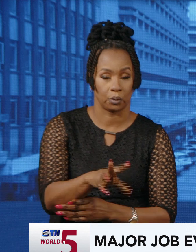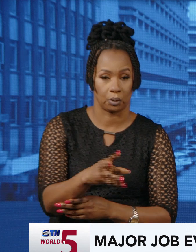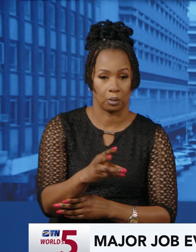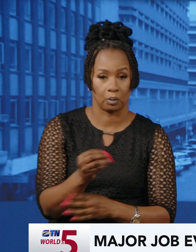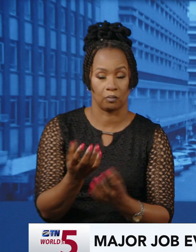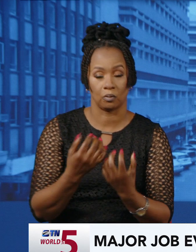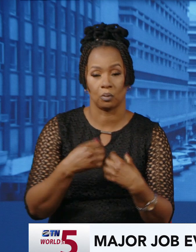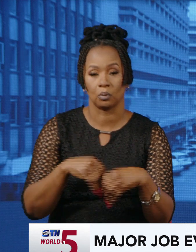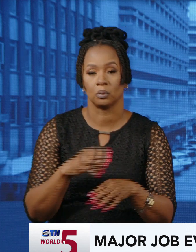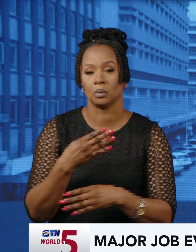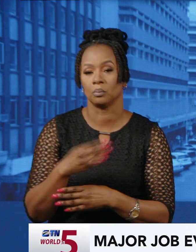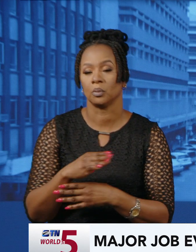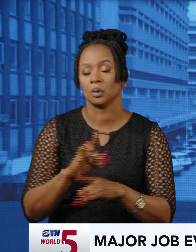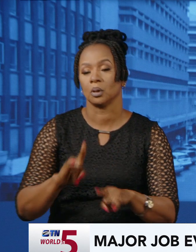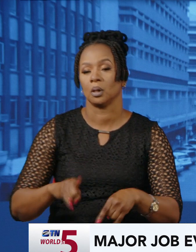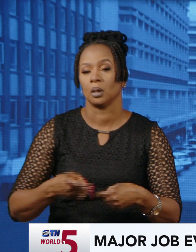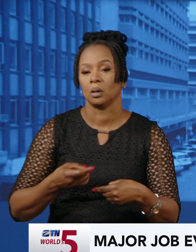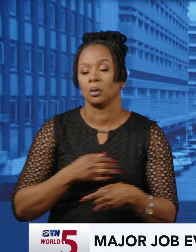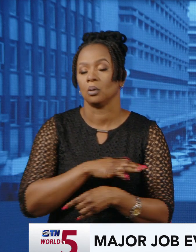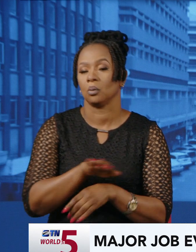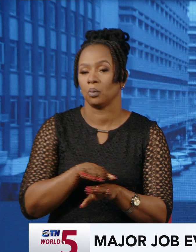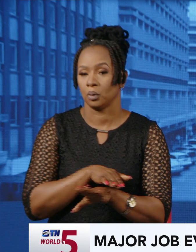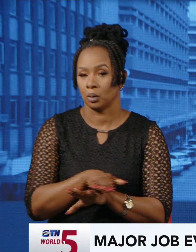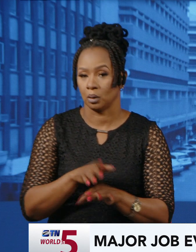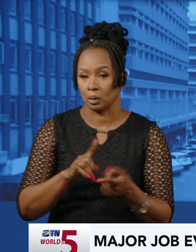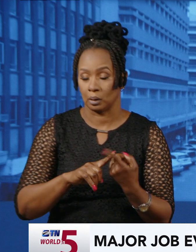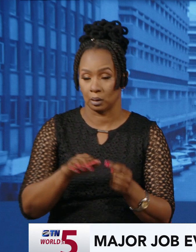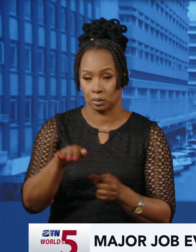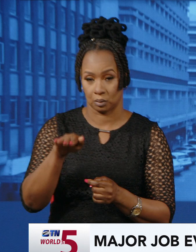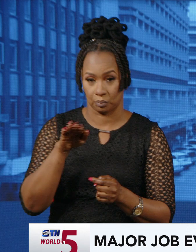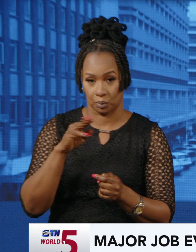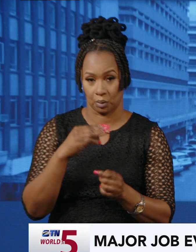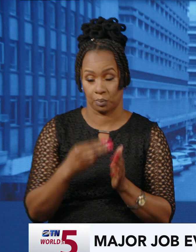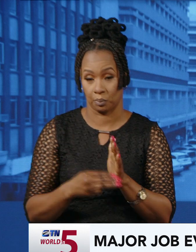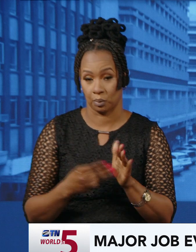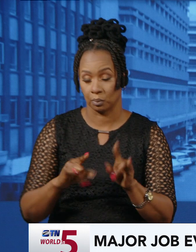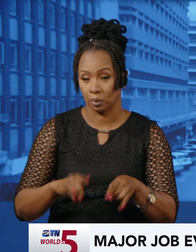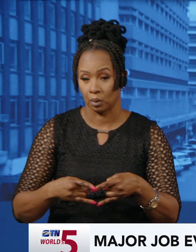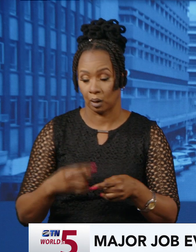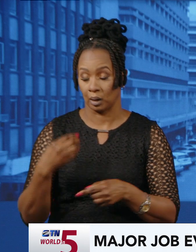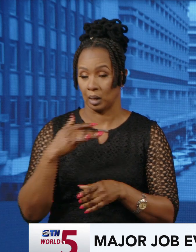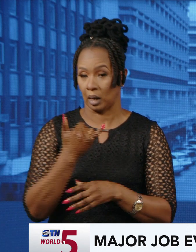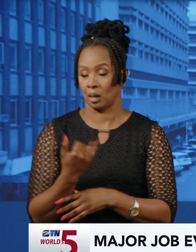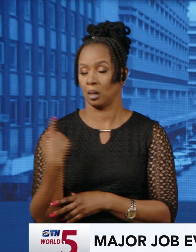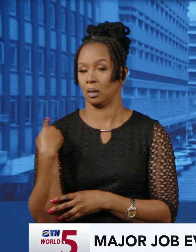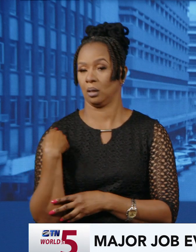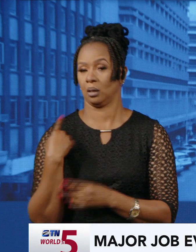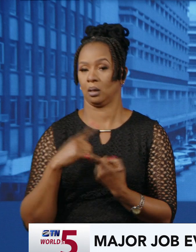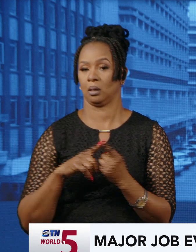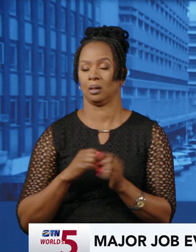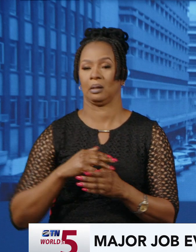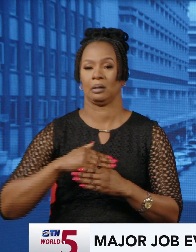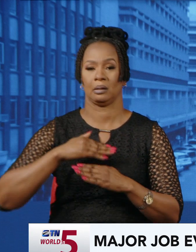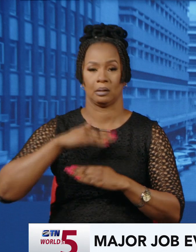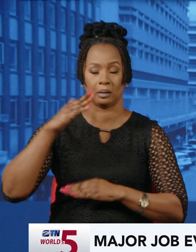including better health outcomes in all areas. Zimbabwe's public health sector has, over the past years, been hit by a high